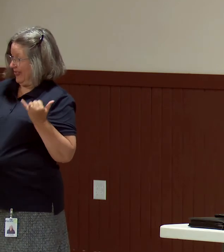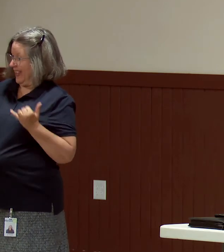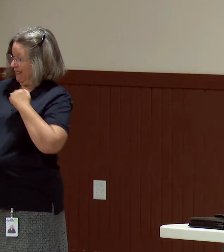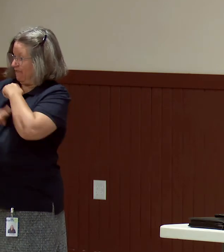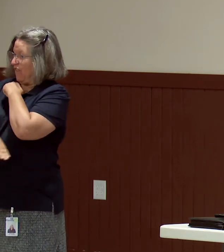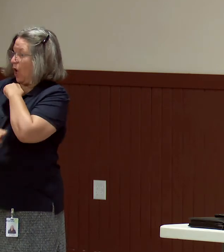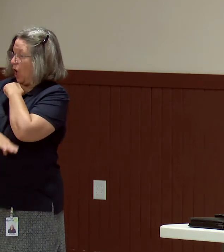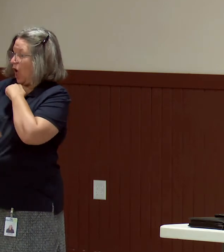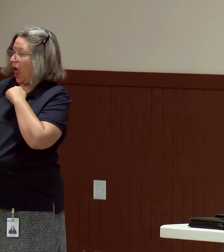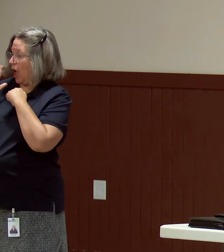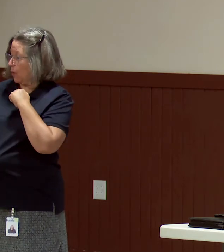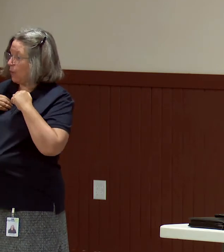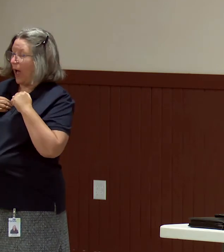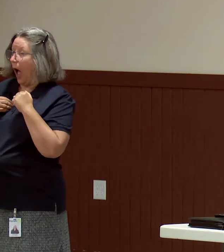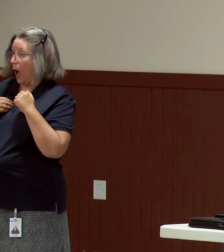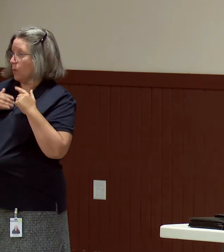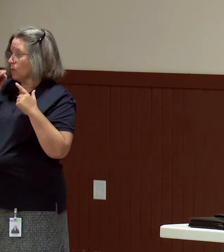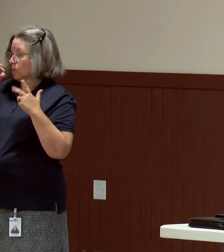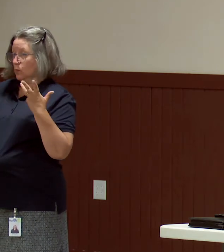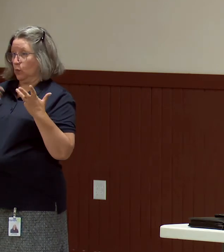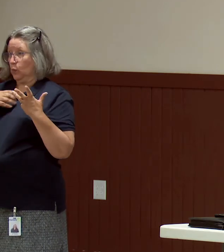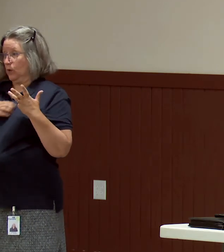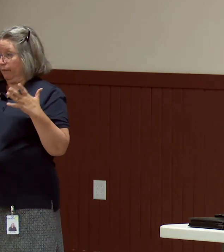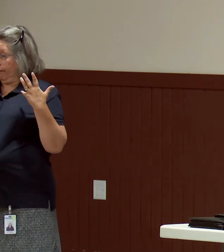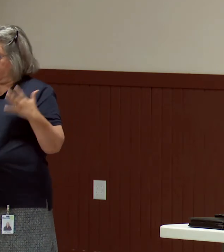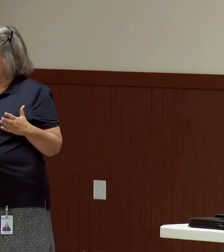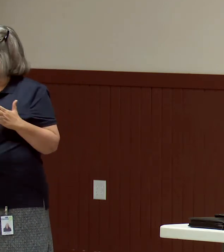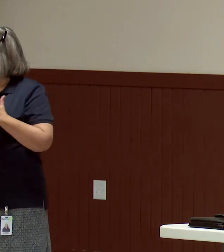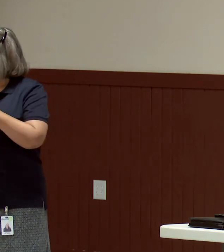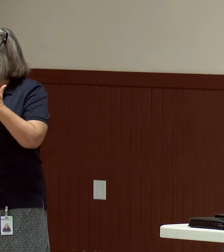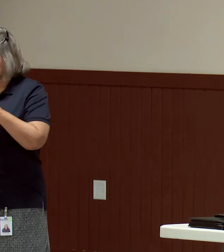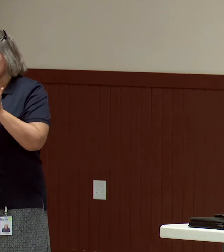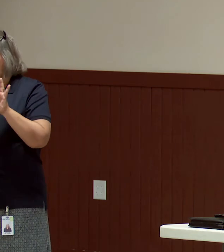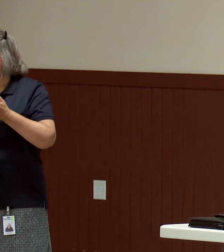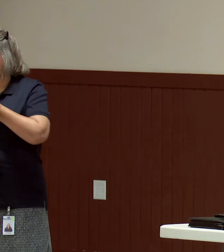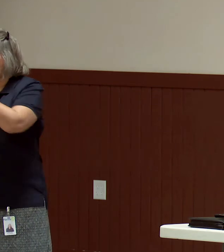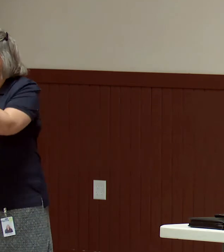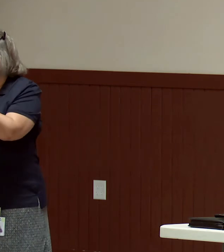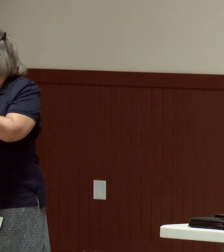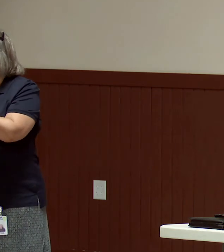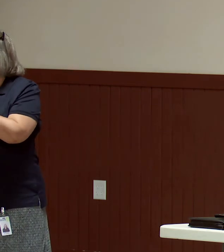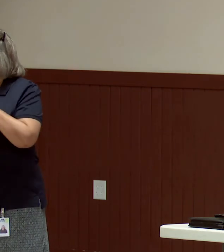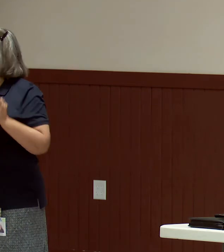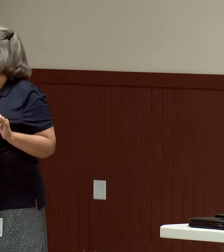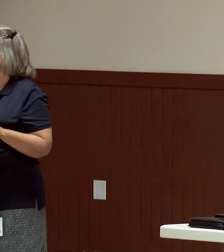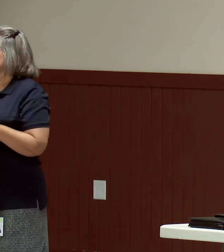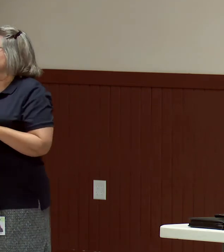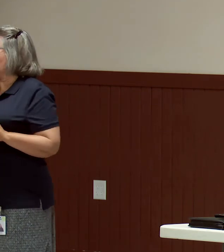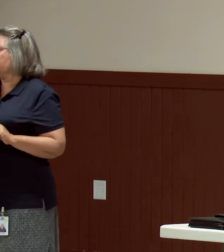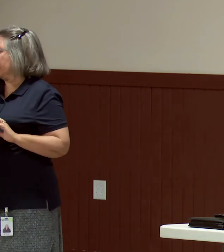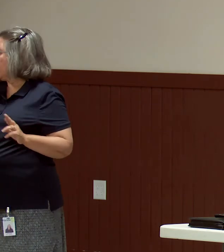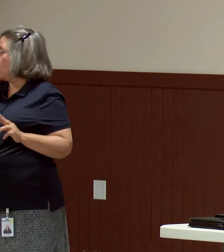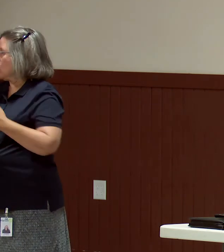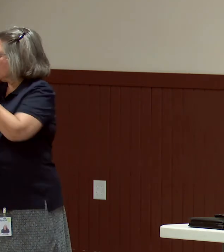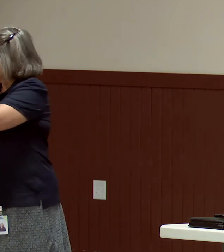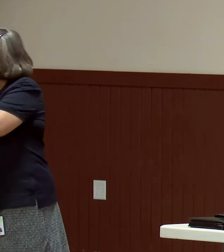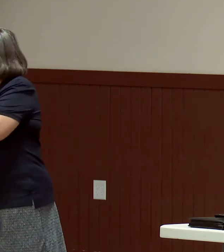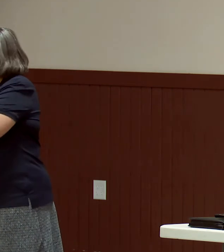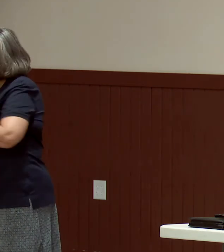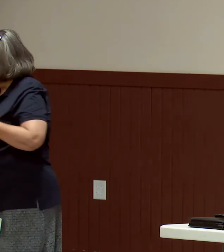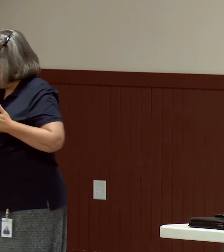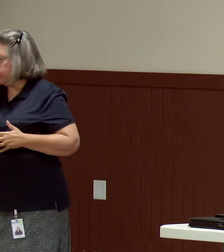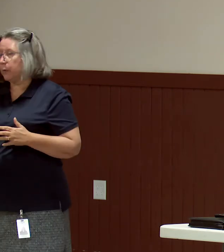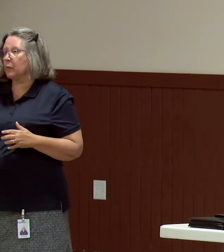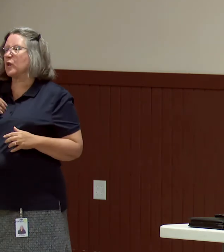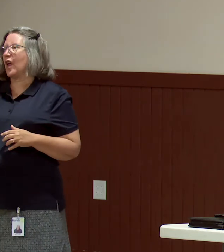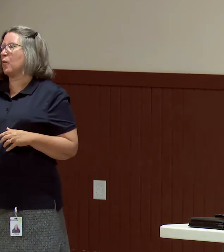fall. I wish I had a better date for you, but sometime this fall there'll be an application available. Survey will be open for a while. Please